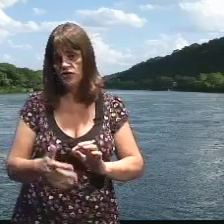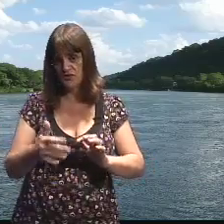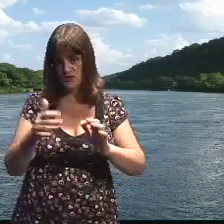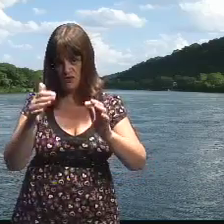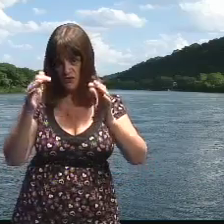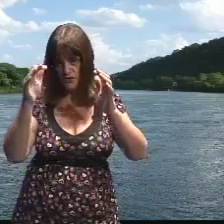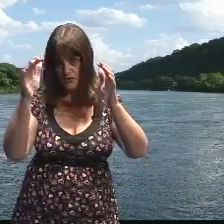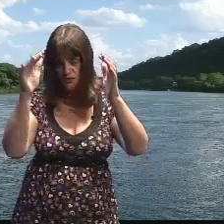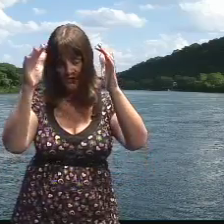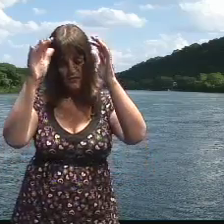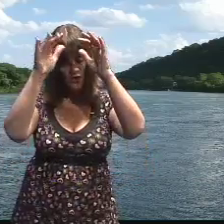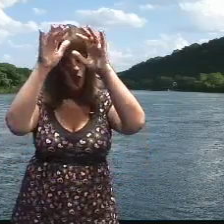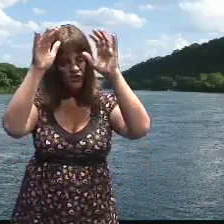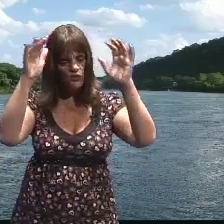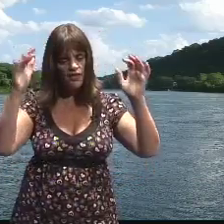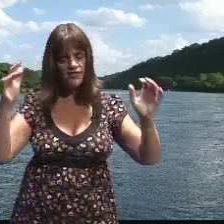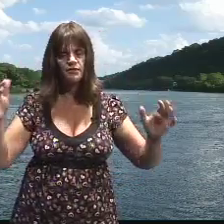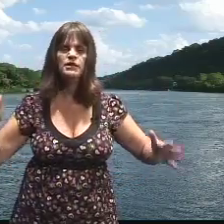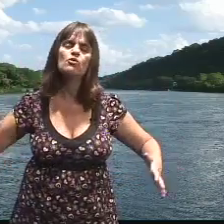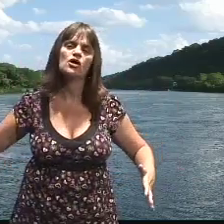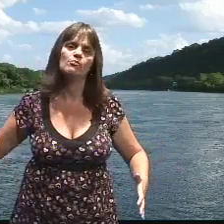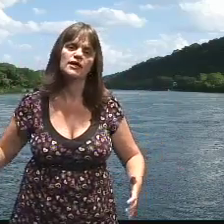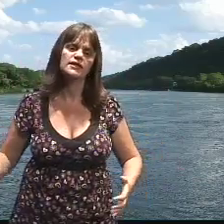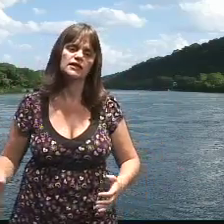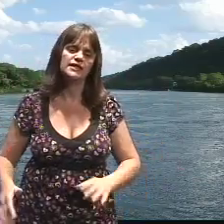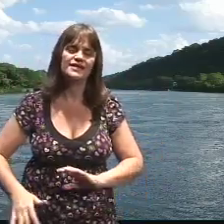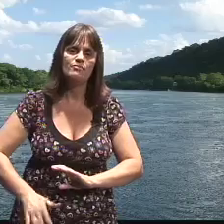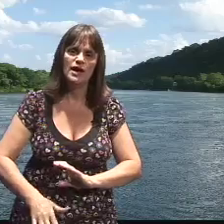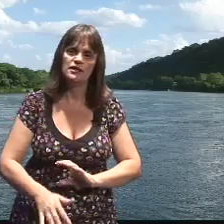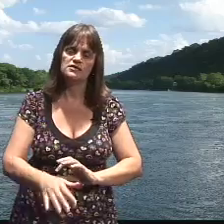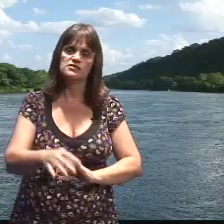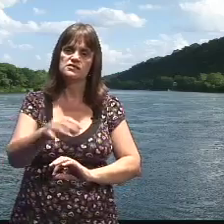focus, where you would like to be more abundantly in balance.